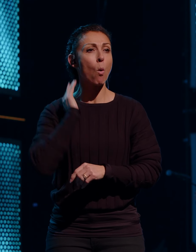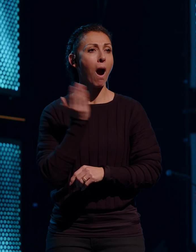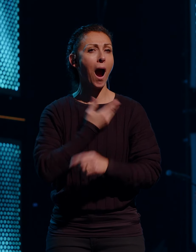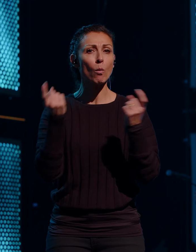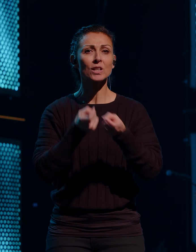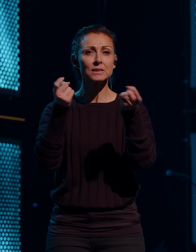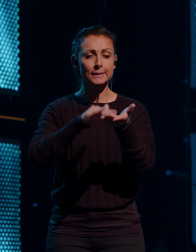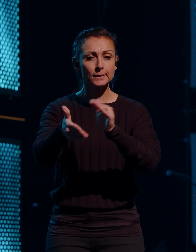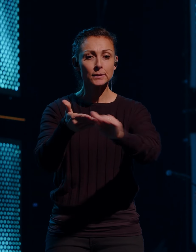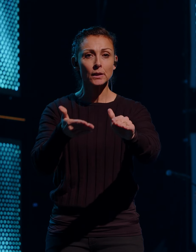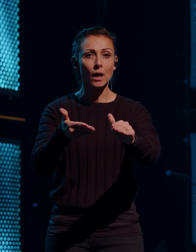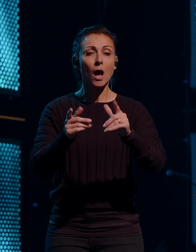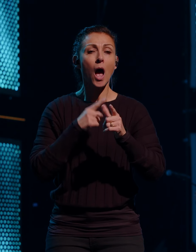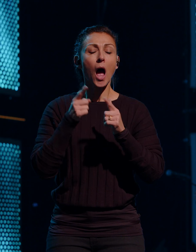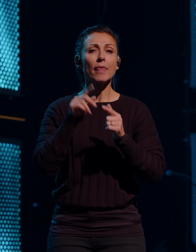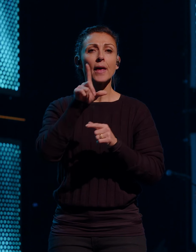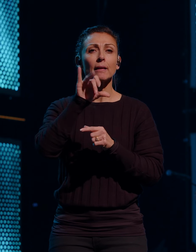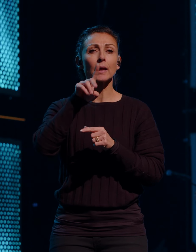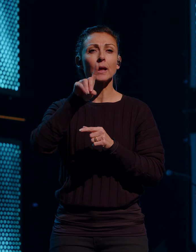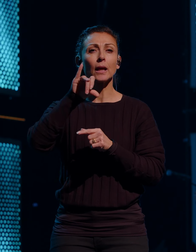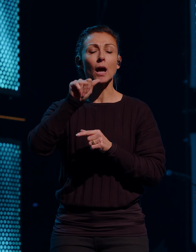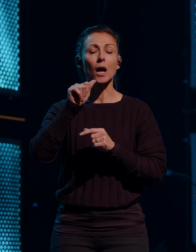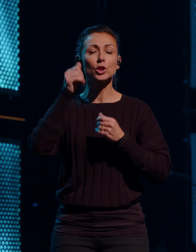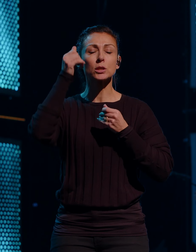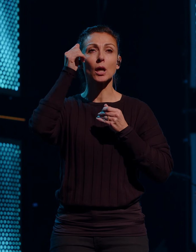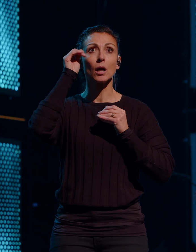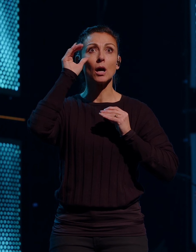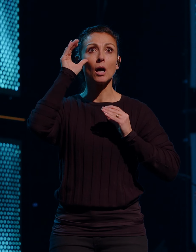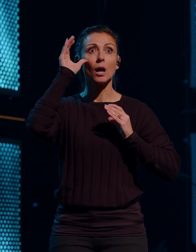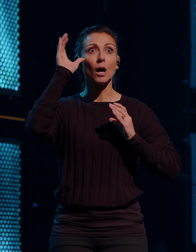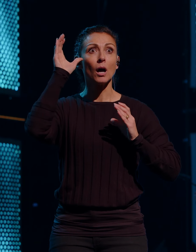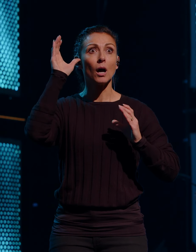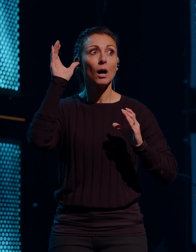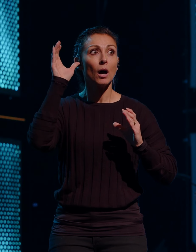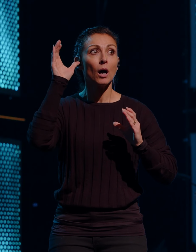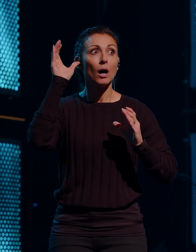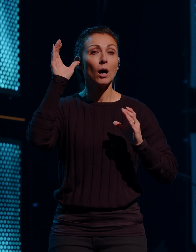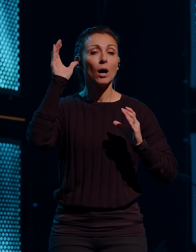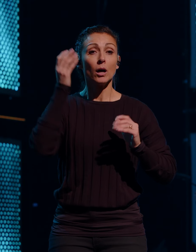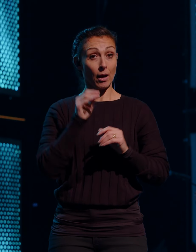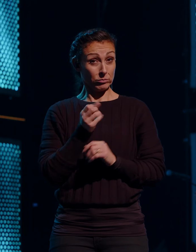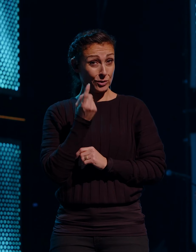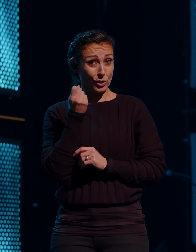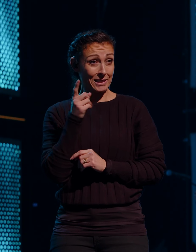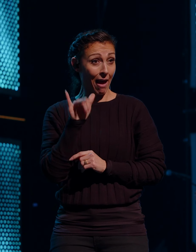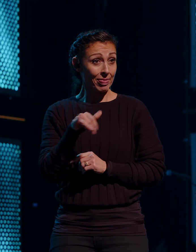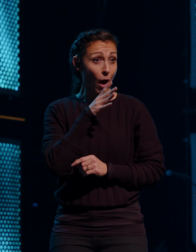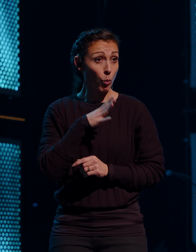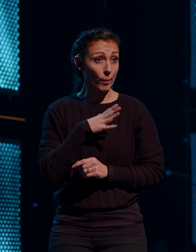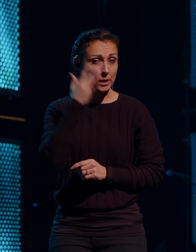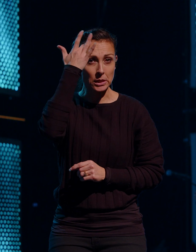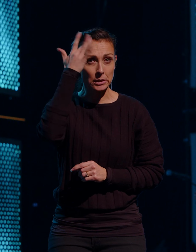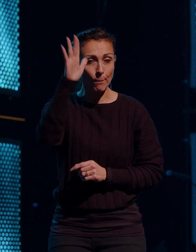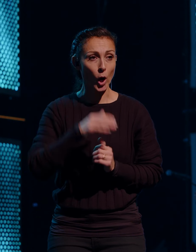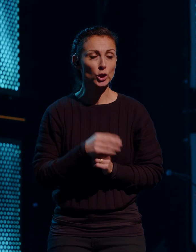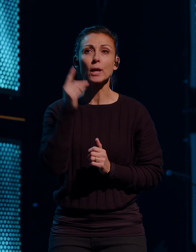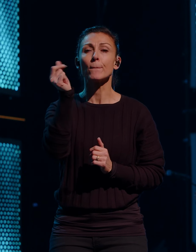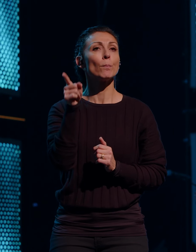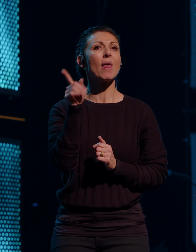heart to pay attention to what's being said. And this lady's smart. She's very, very smart. She's like, that's